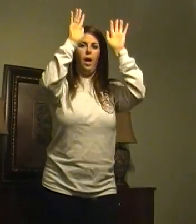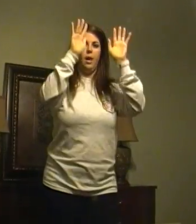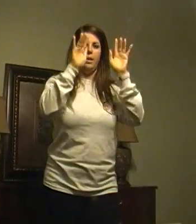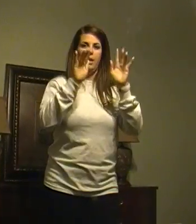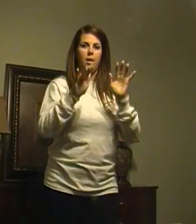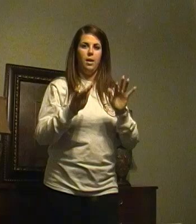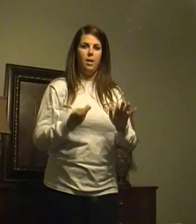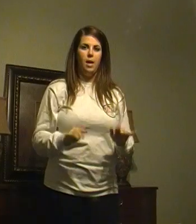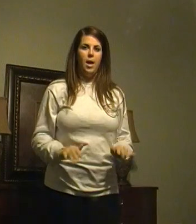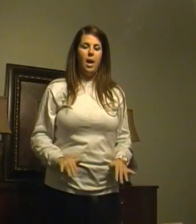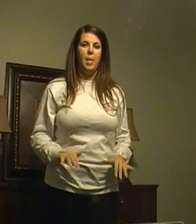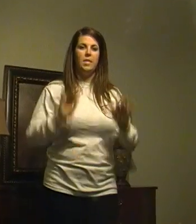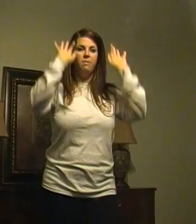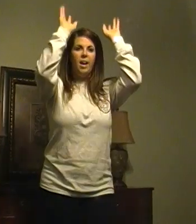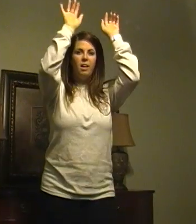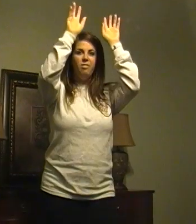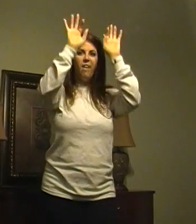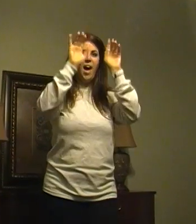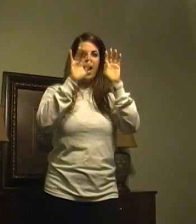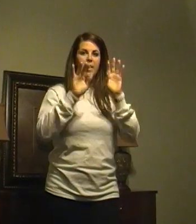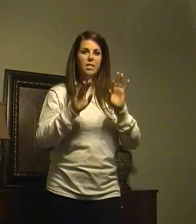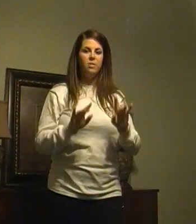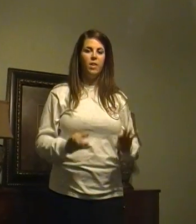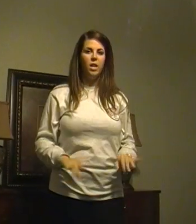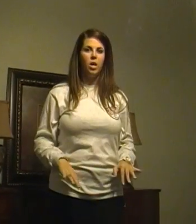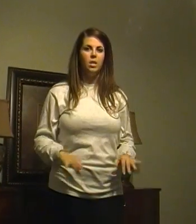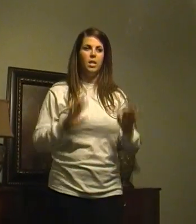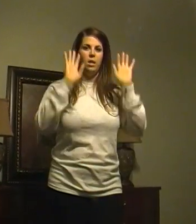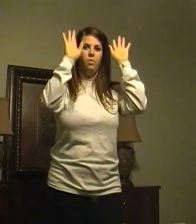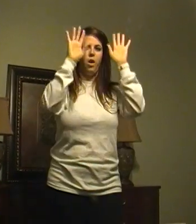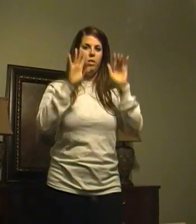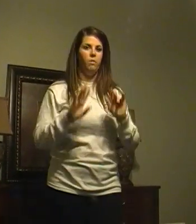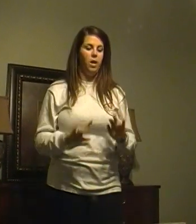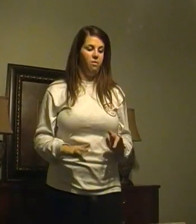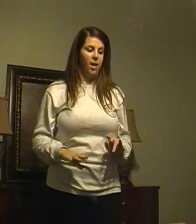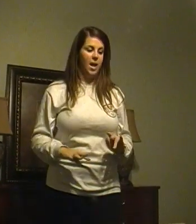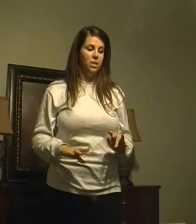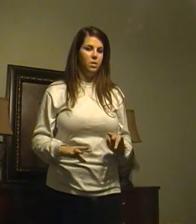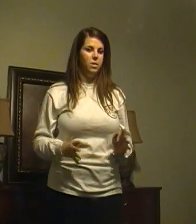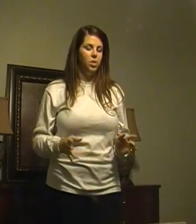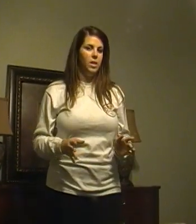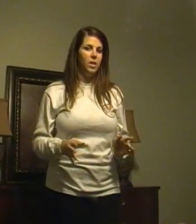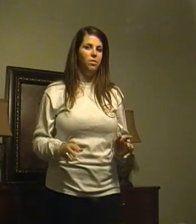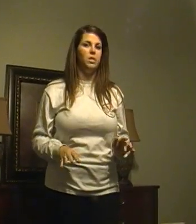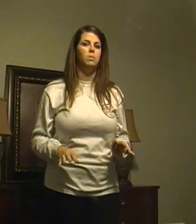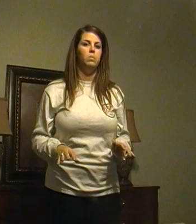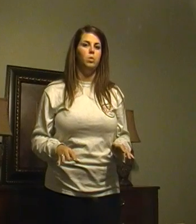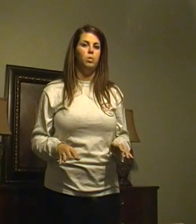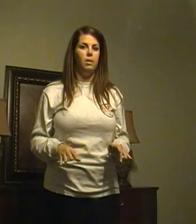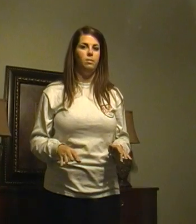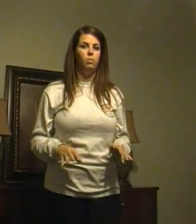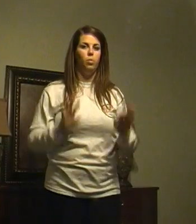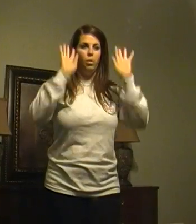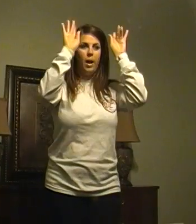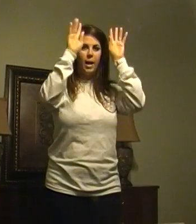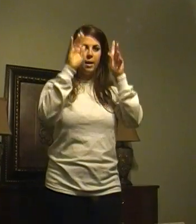flood. And that's very fast fingers, and you're falling very fast. See the difference between